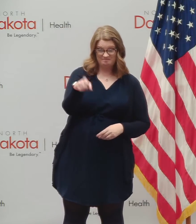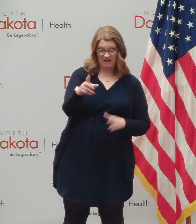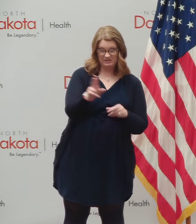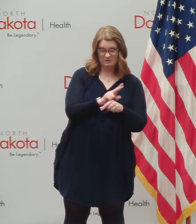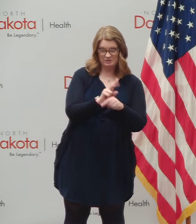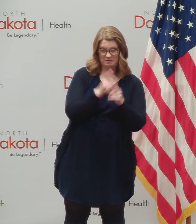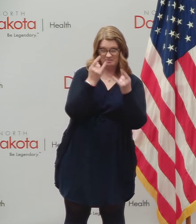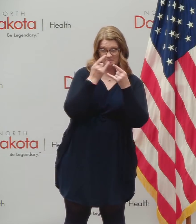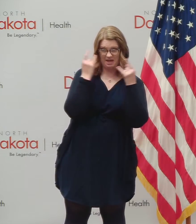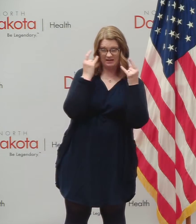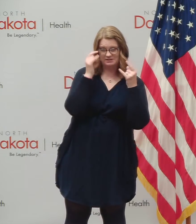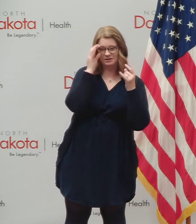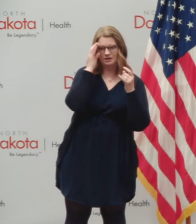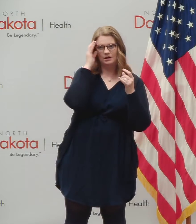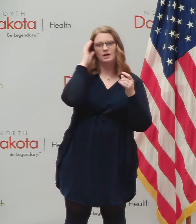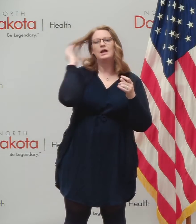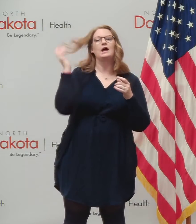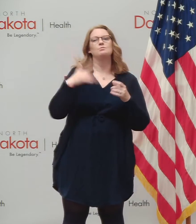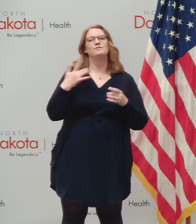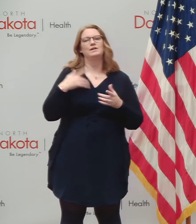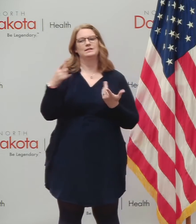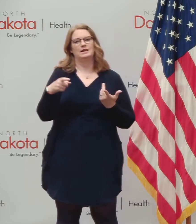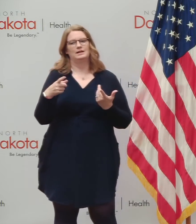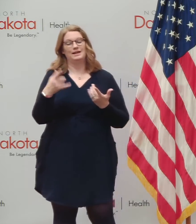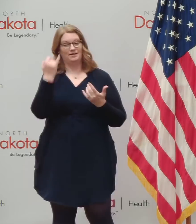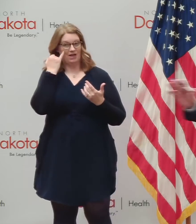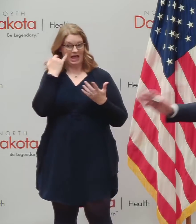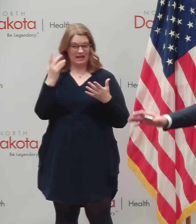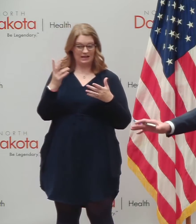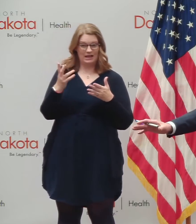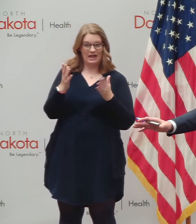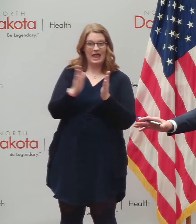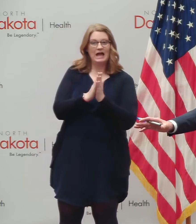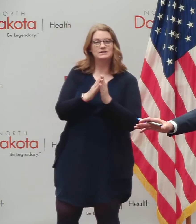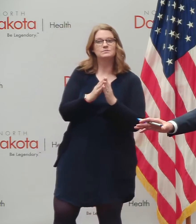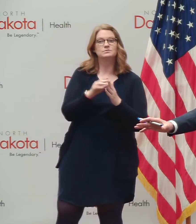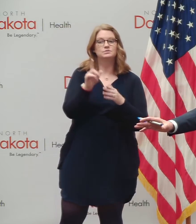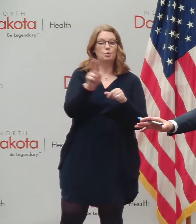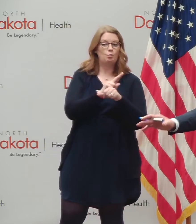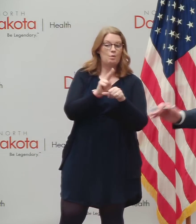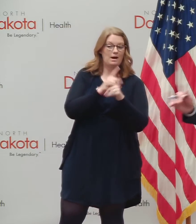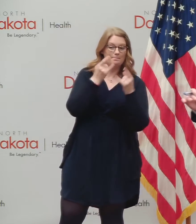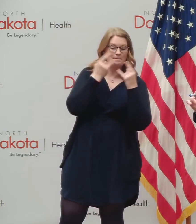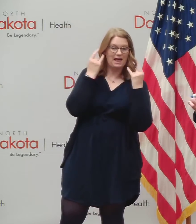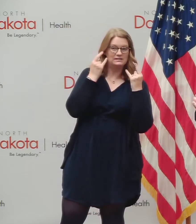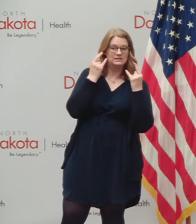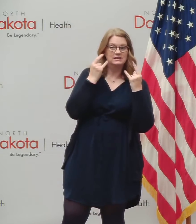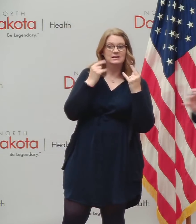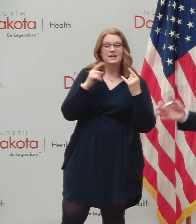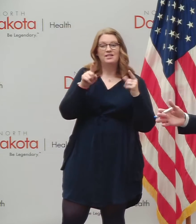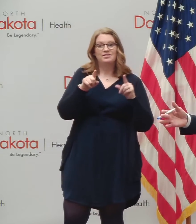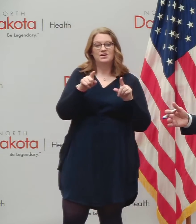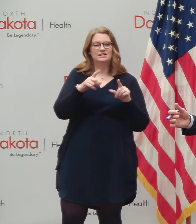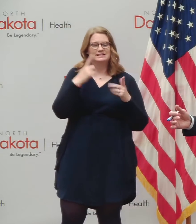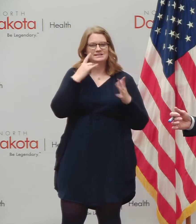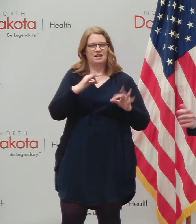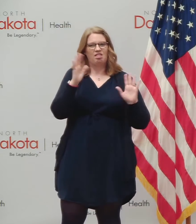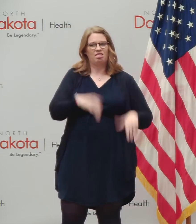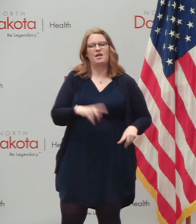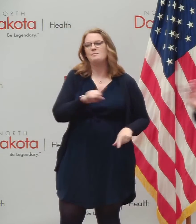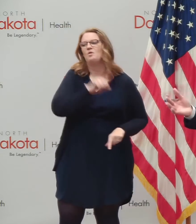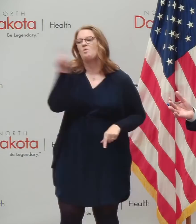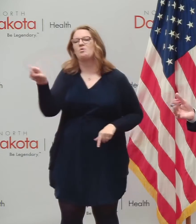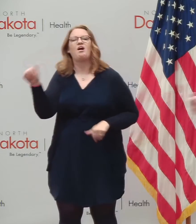think in North Dakota that people don't want to wear masks, if I ask them to wear a mask, they're going to go to my competitor. Well, now if the chamber says,